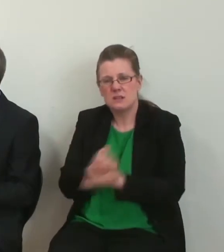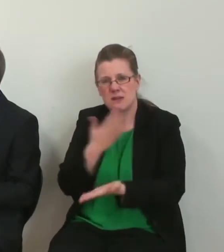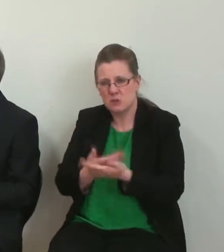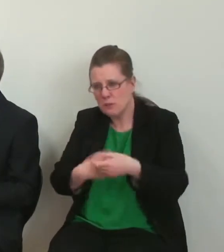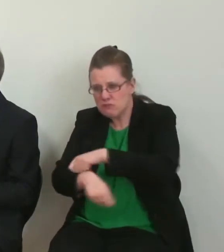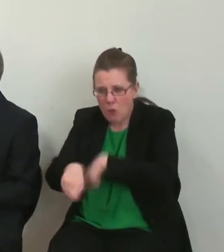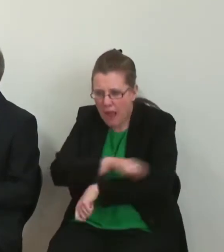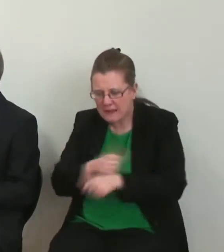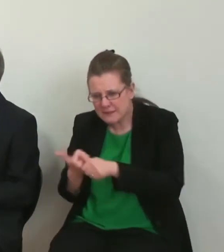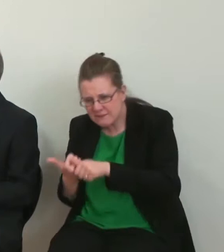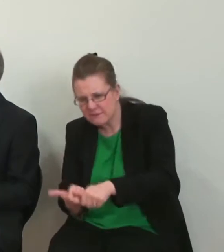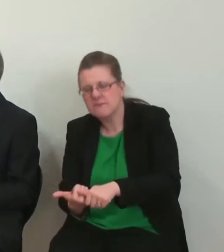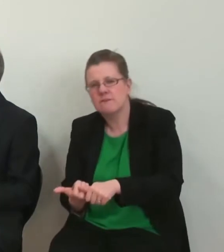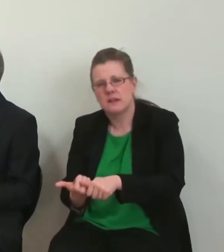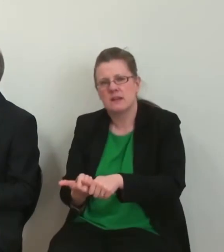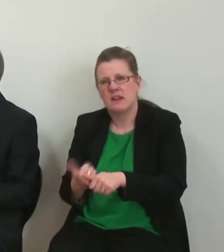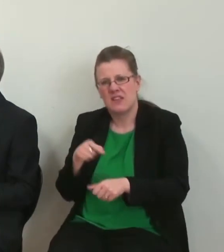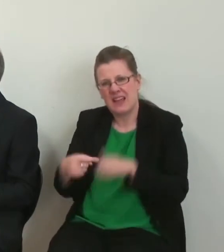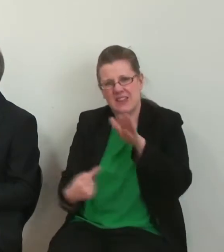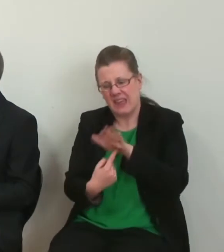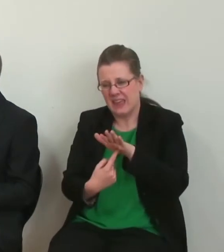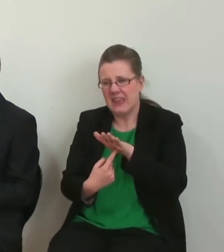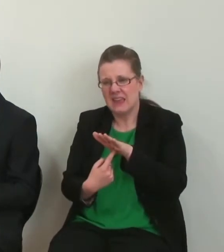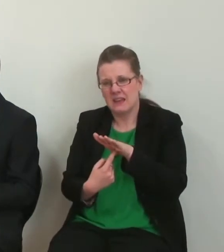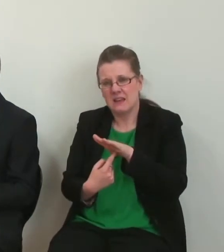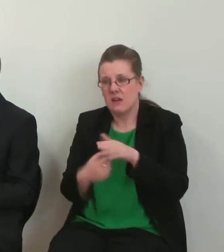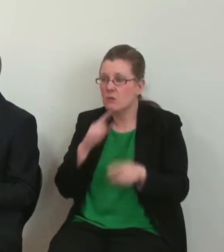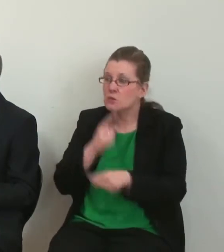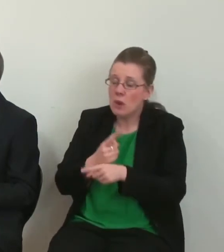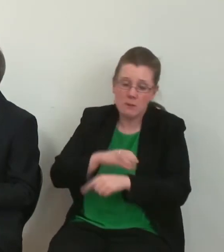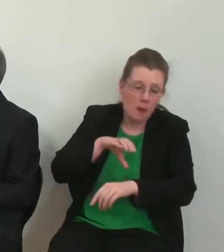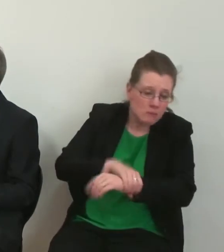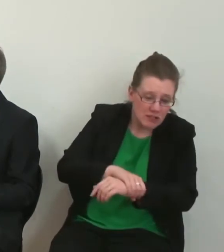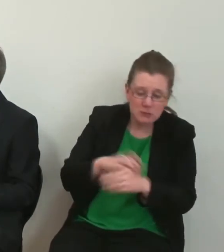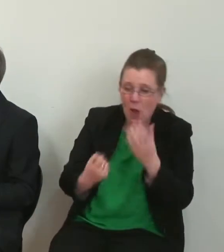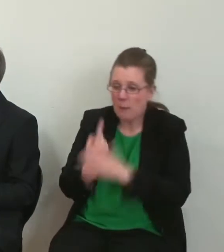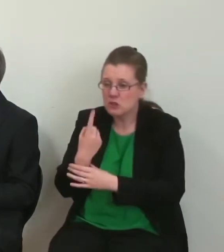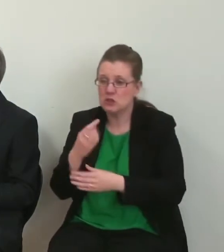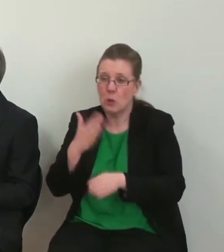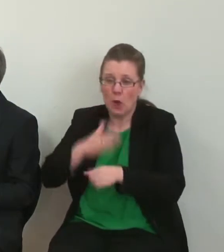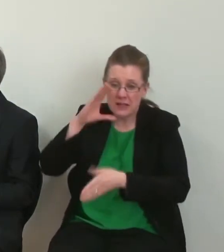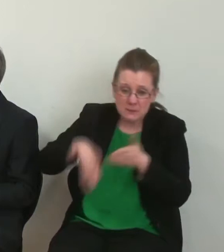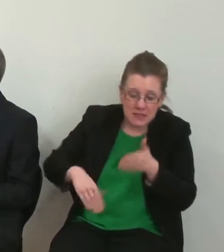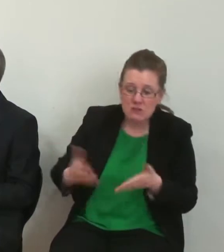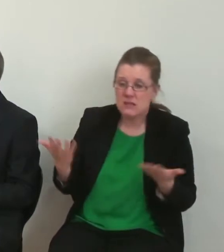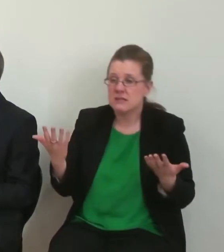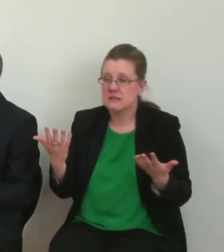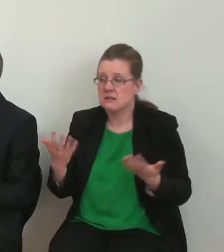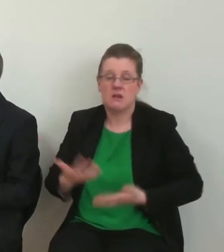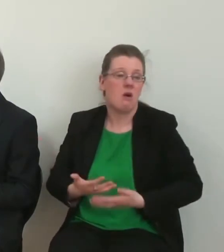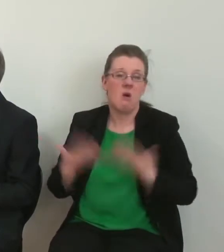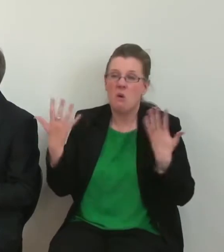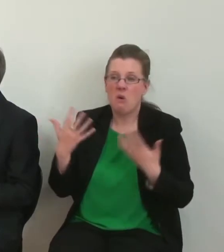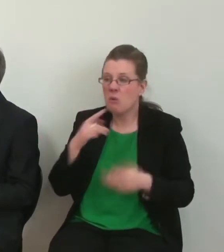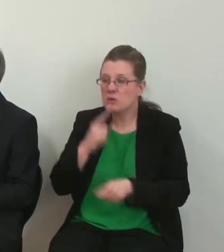putting support in place. I think that's really the key, whether we're talking about apprenticeship opportunities, work experience opportunities, or whether we're talking